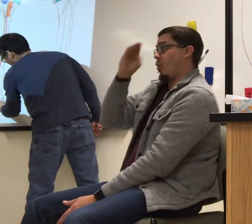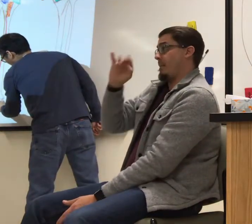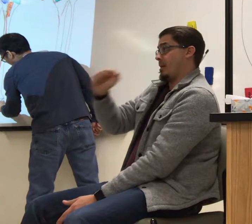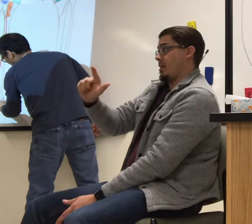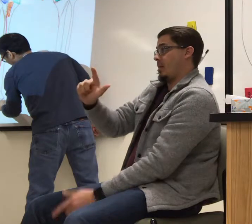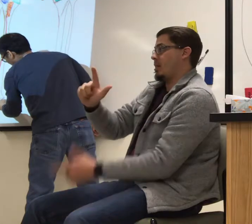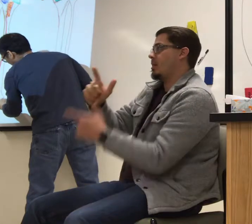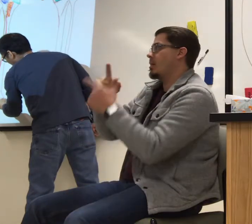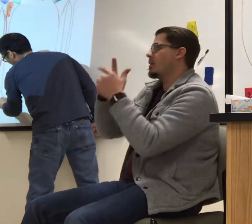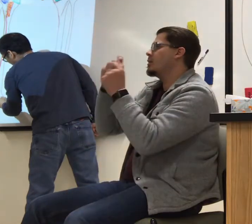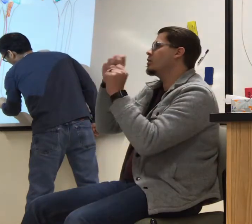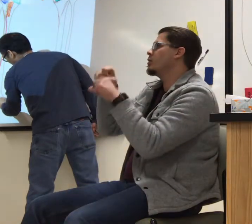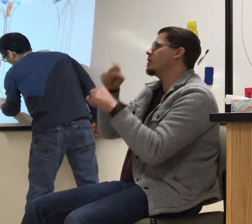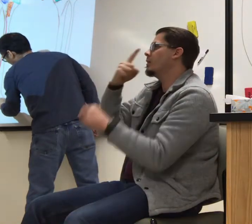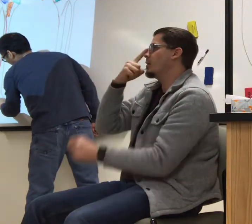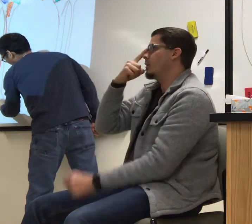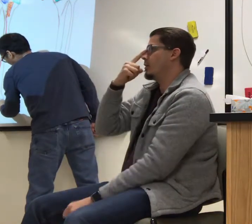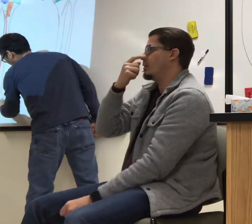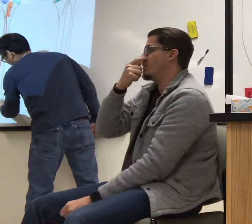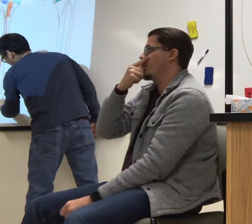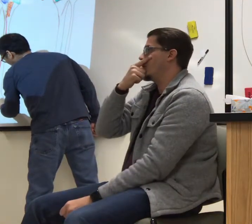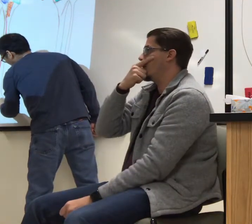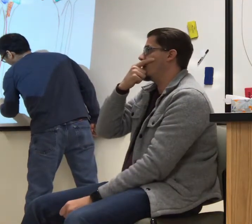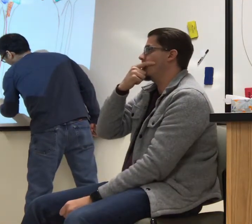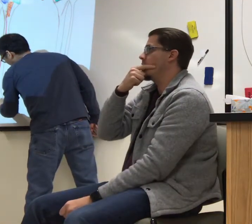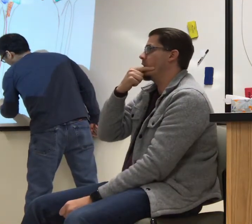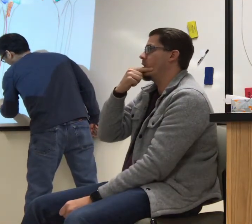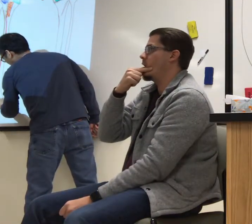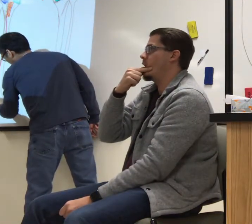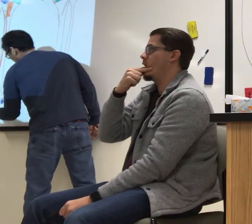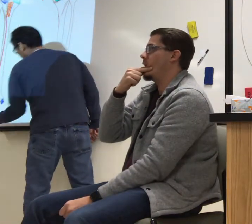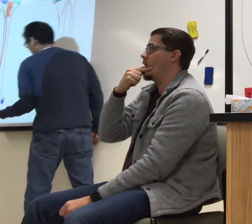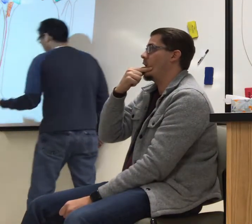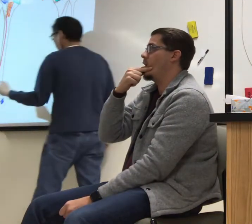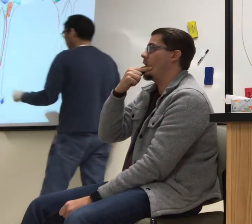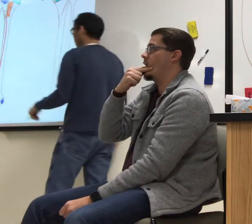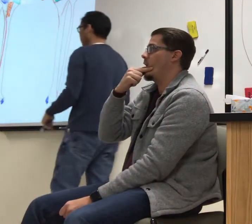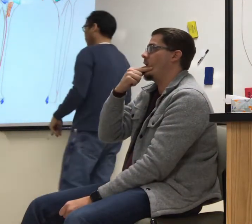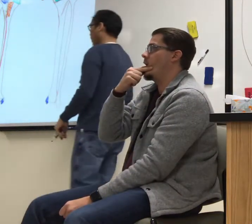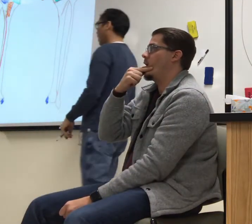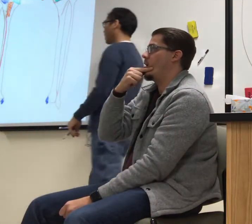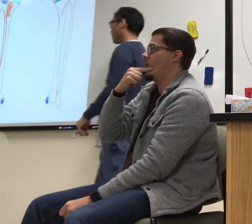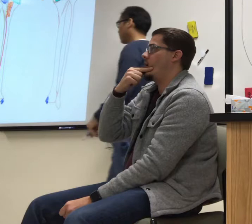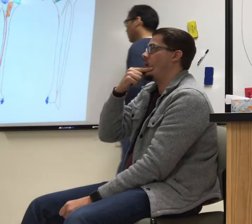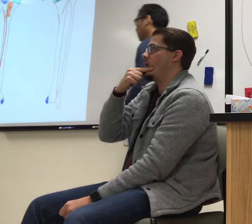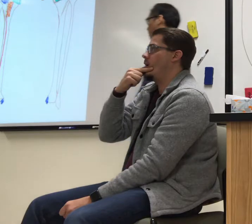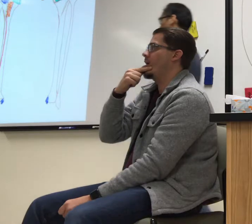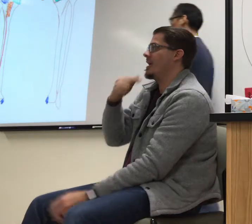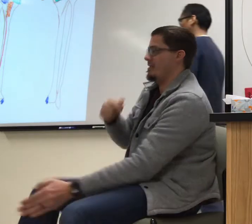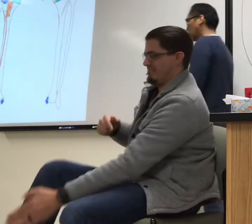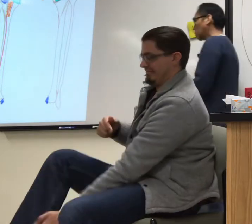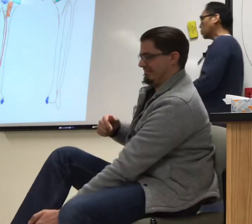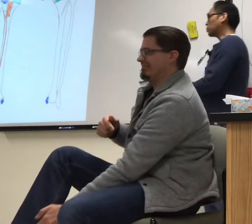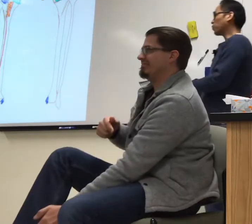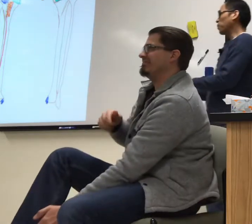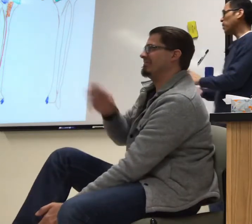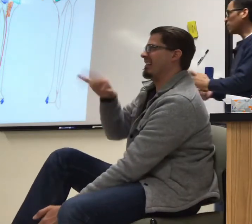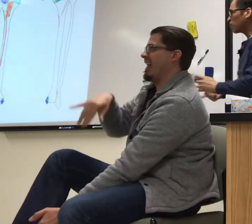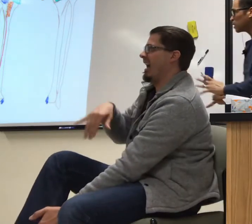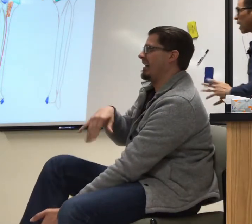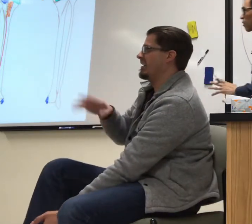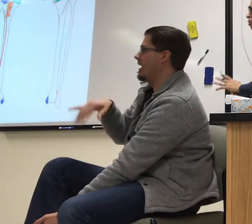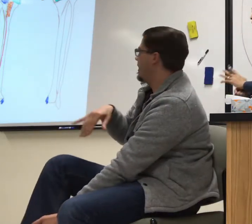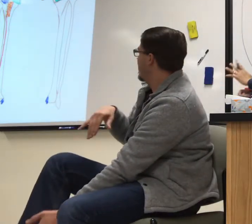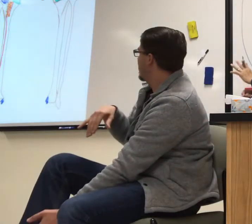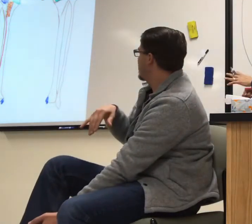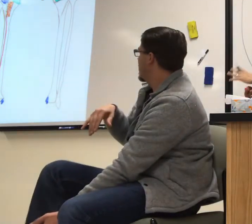and if you can tell front from back, proximal from distal, you can tell if it's left or right. So the clues for